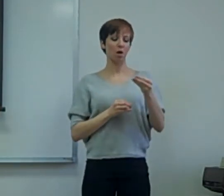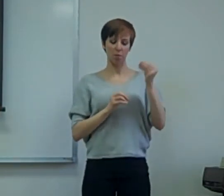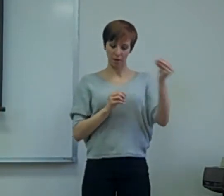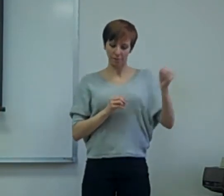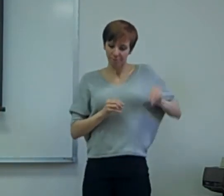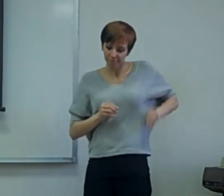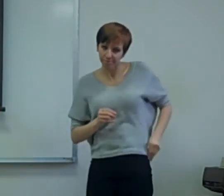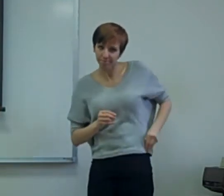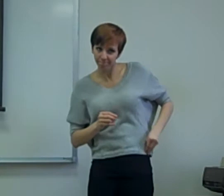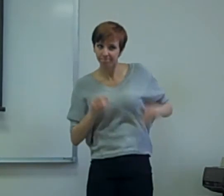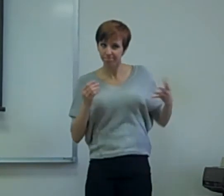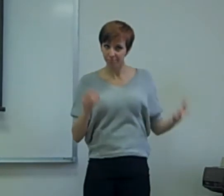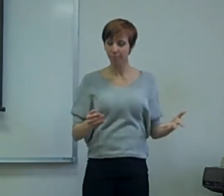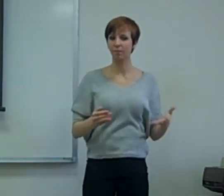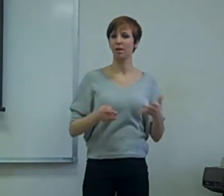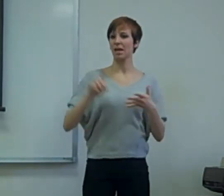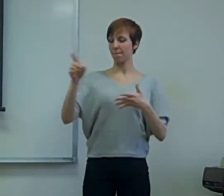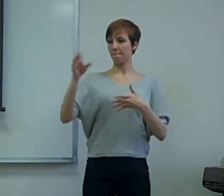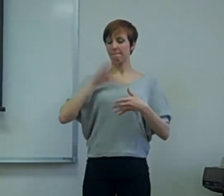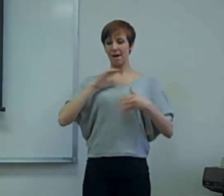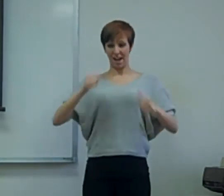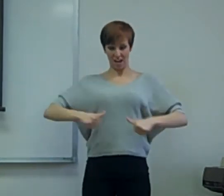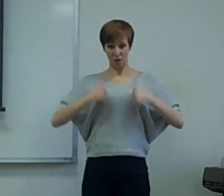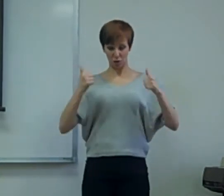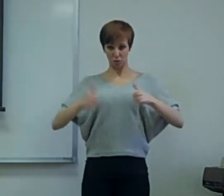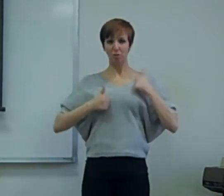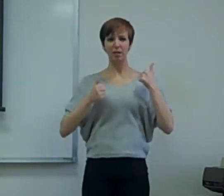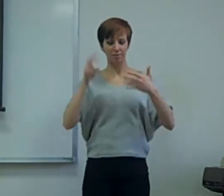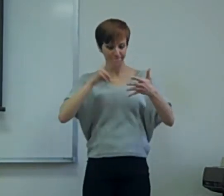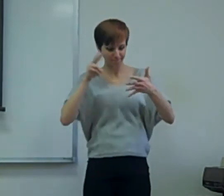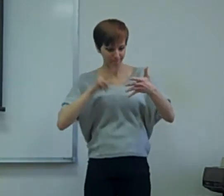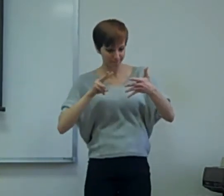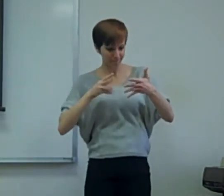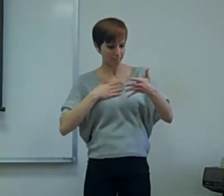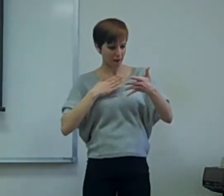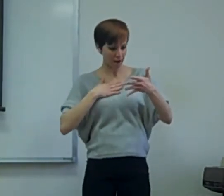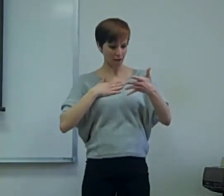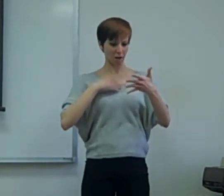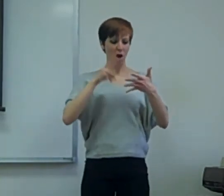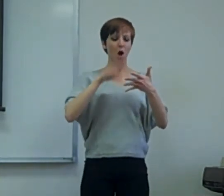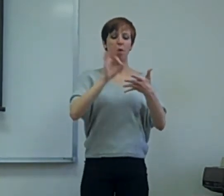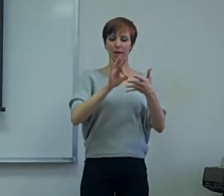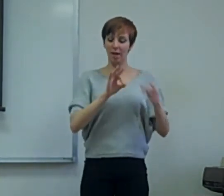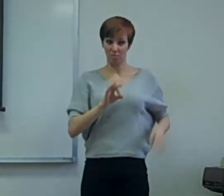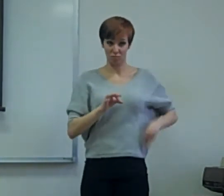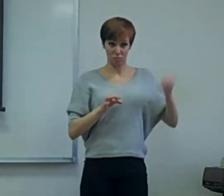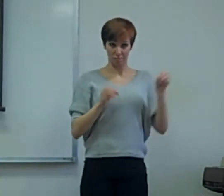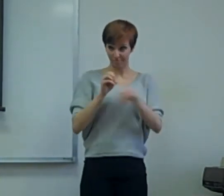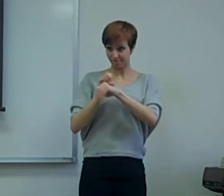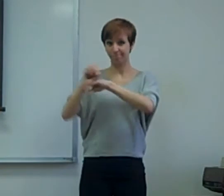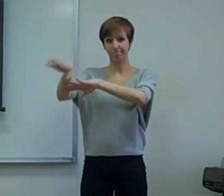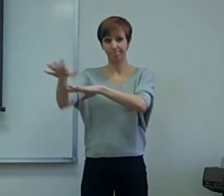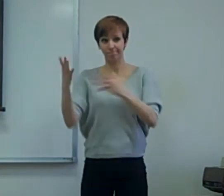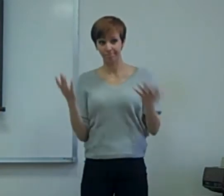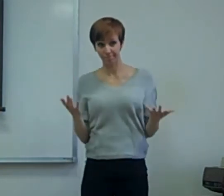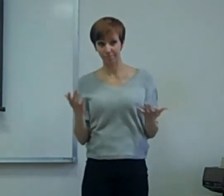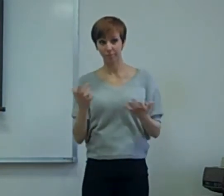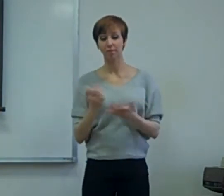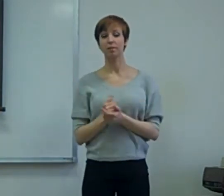that paper in an envelope, and mail it to me. And I got this envelope from the high school one day, and I opened it